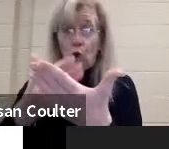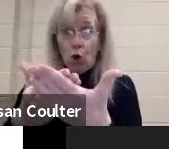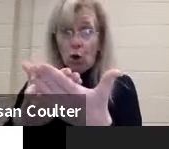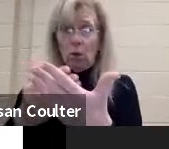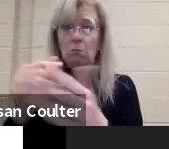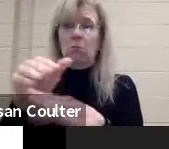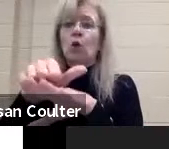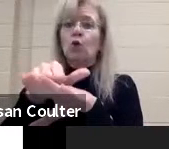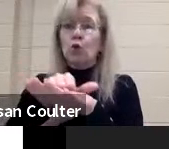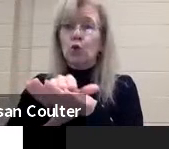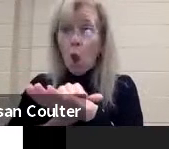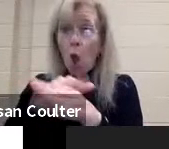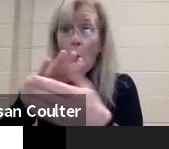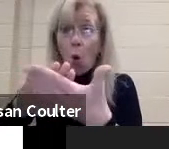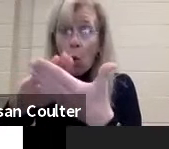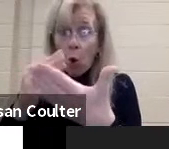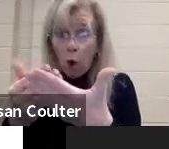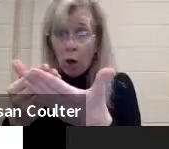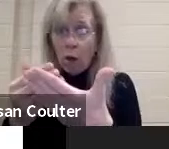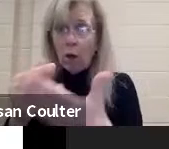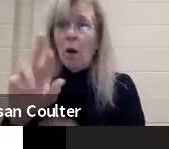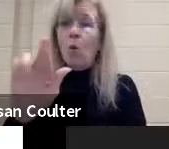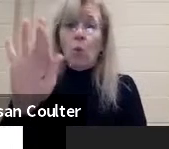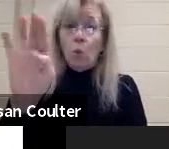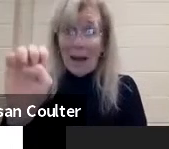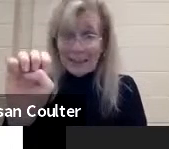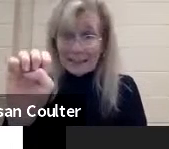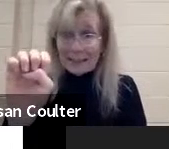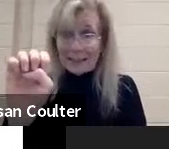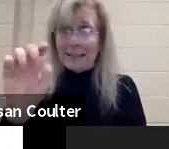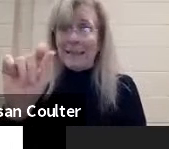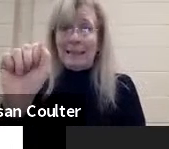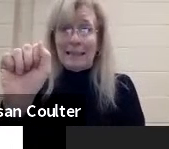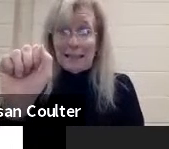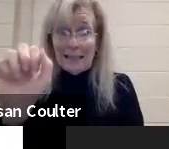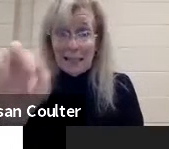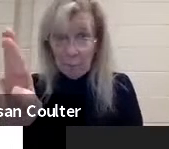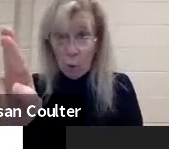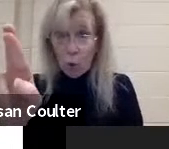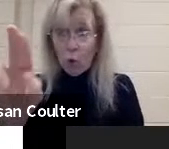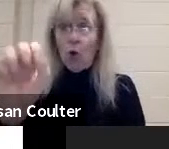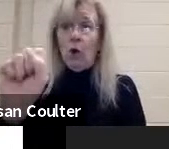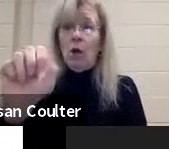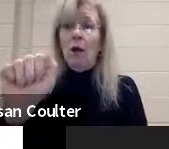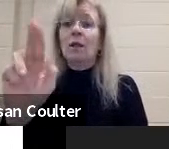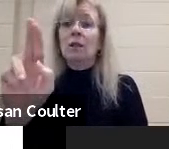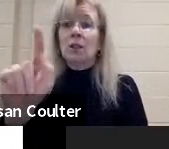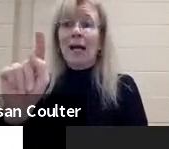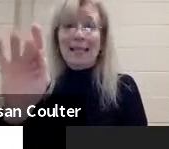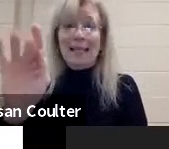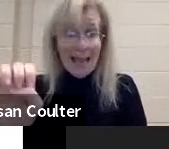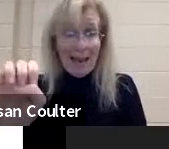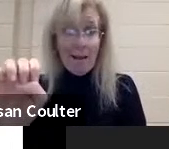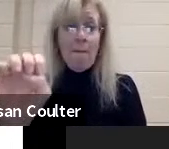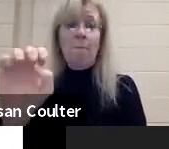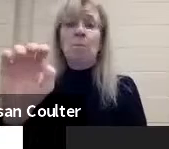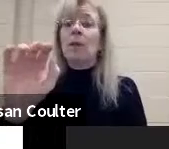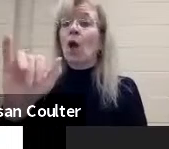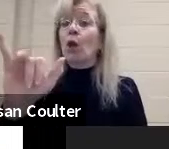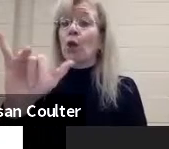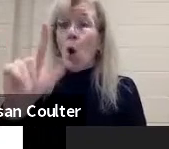Pressure cook, slow cook, rice steamer,